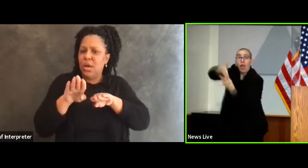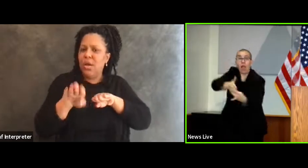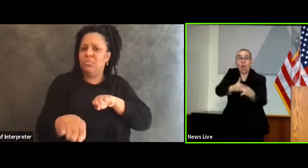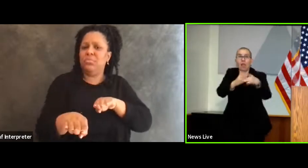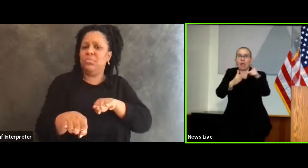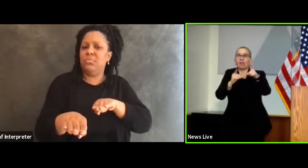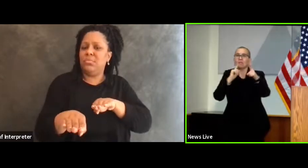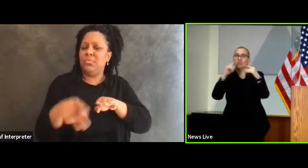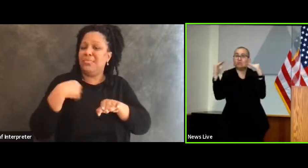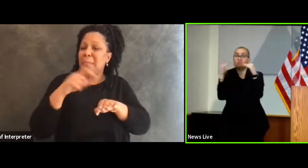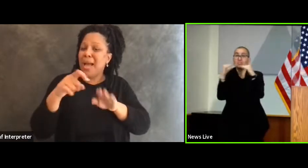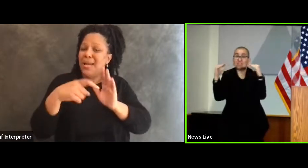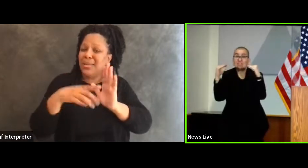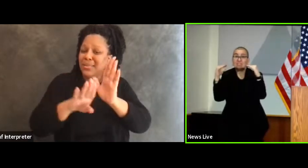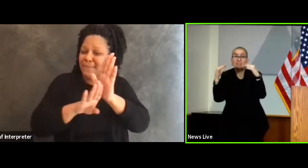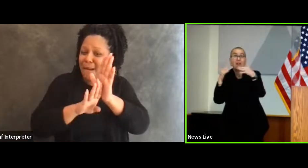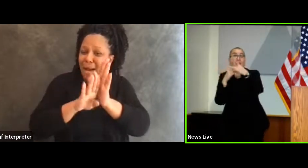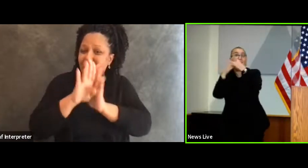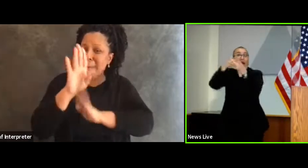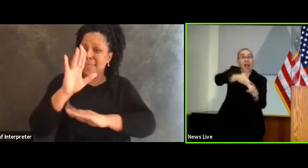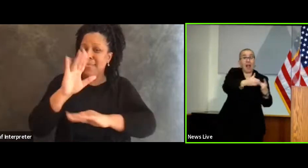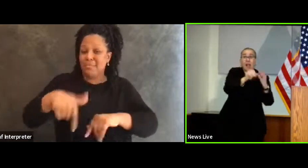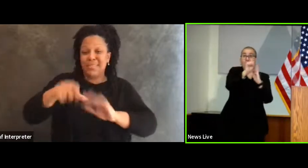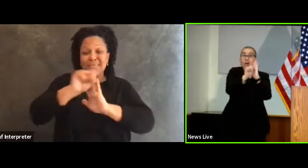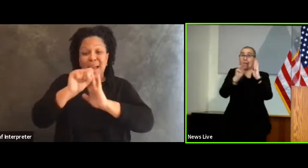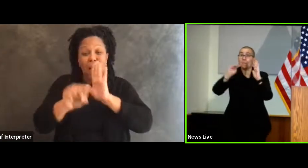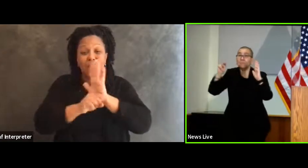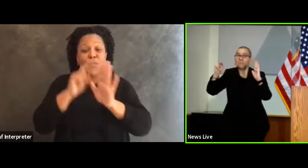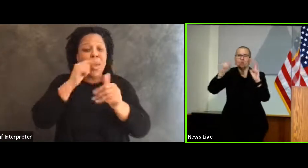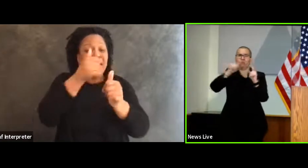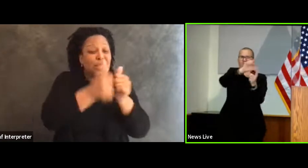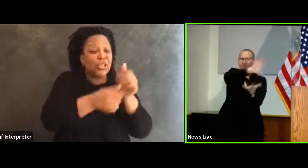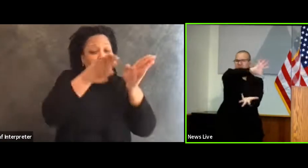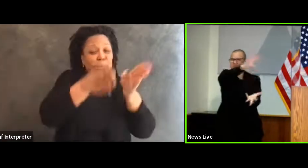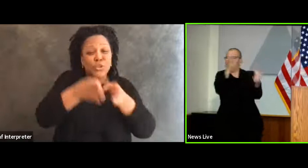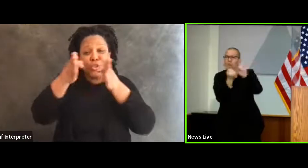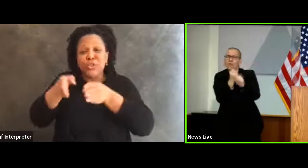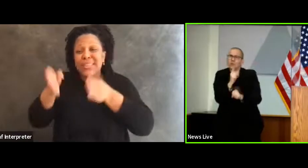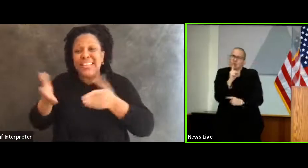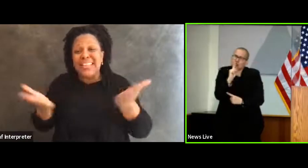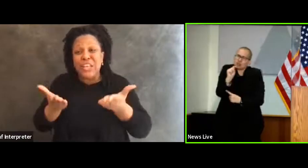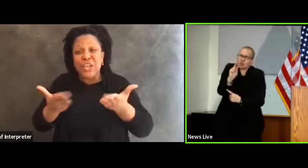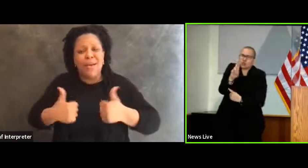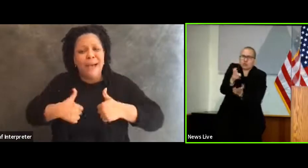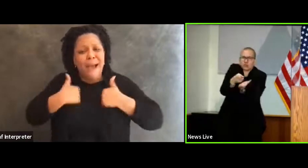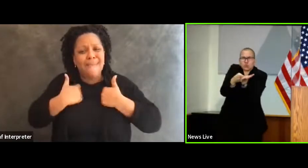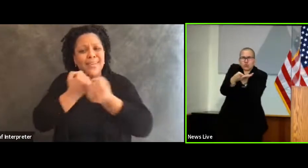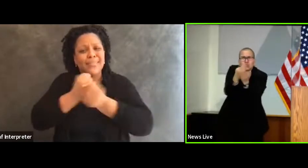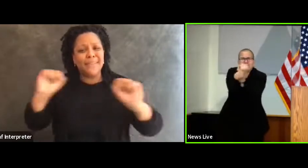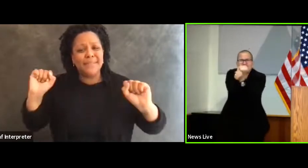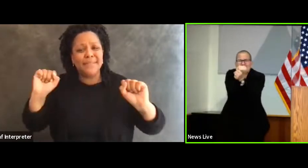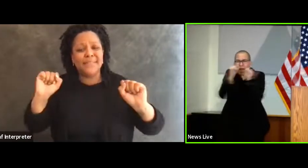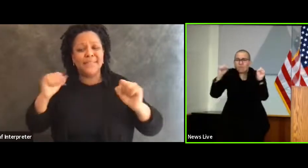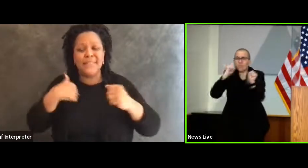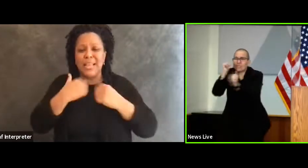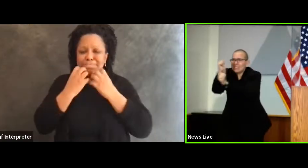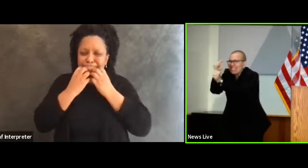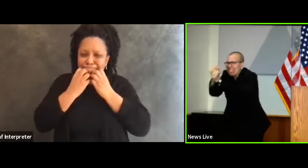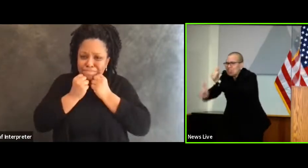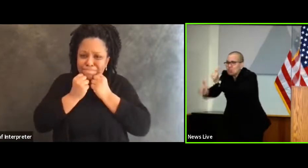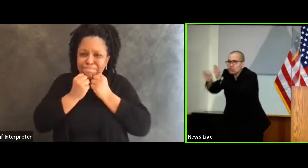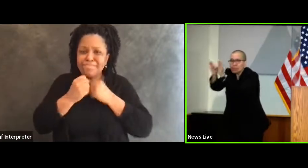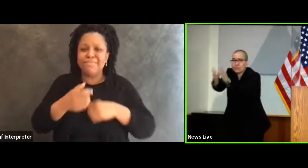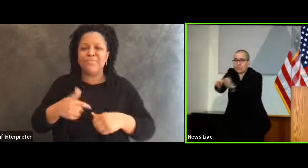Minnesotan is safe and valued, protected, believed in their community.